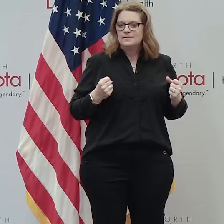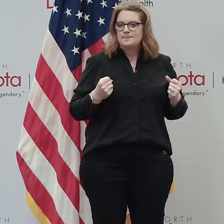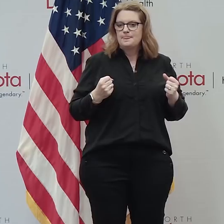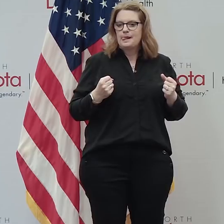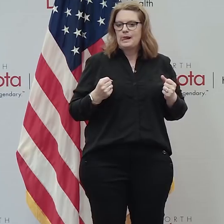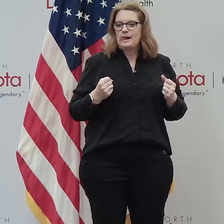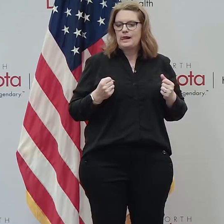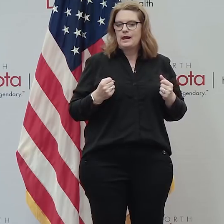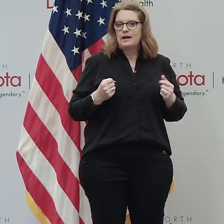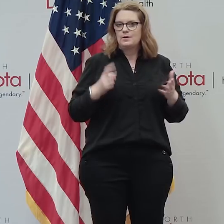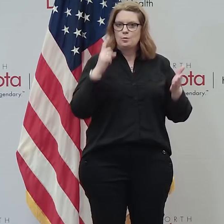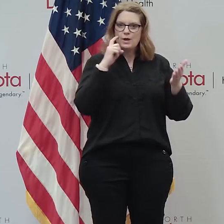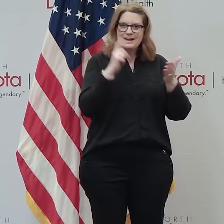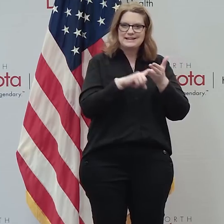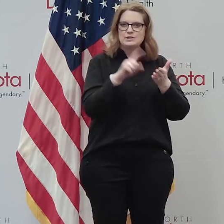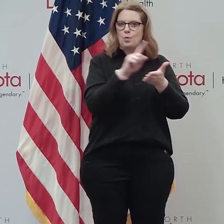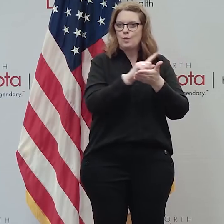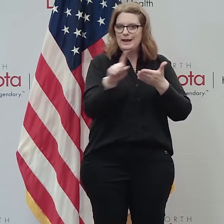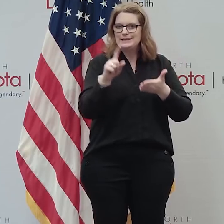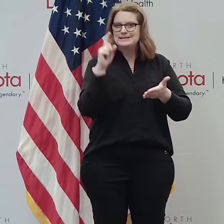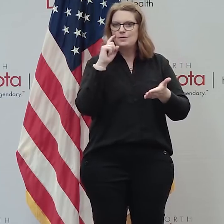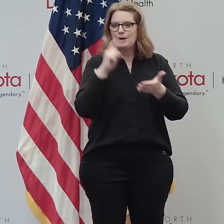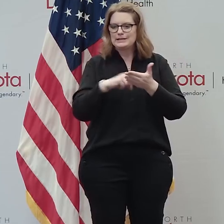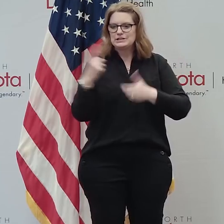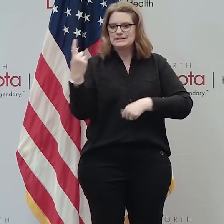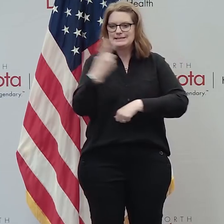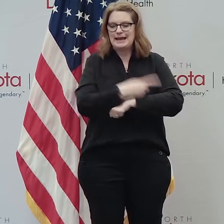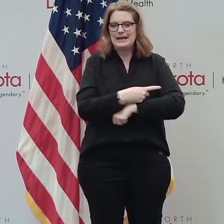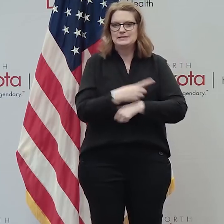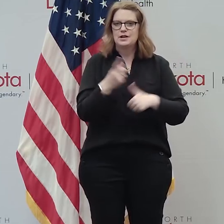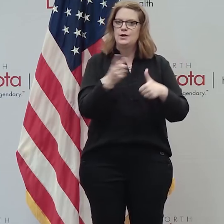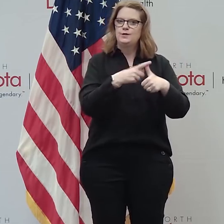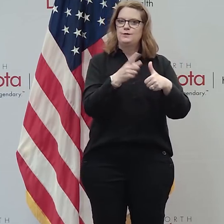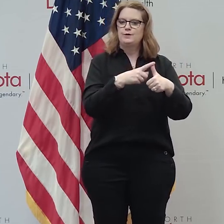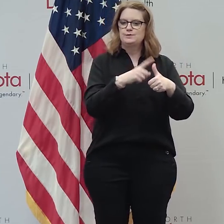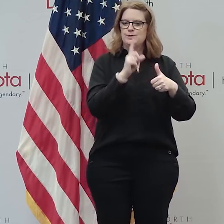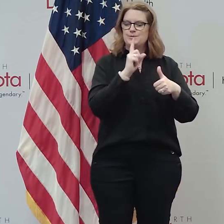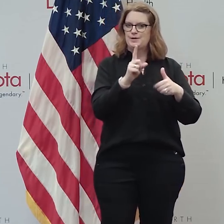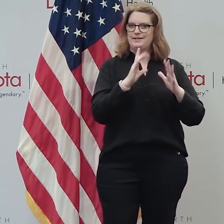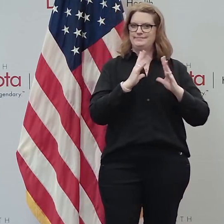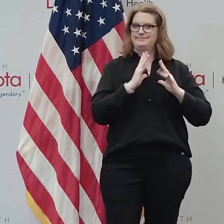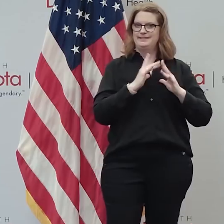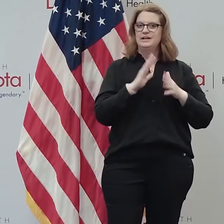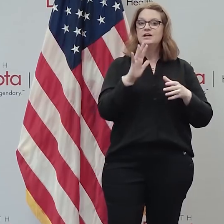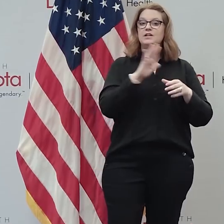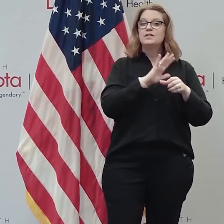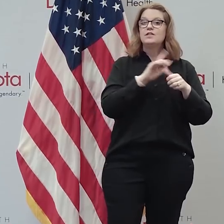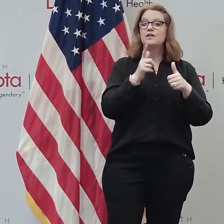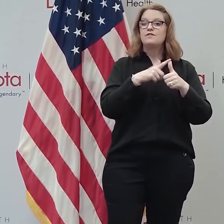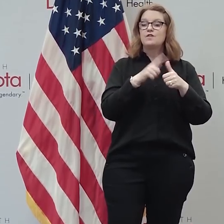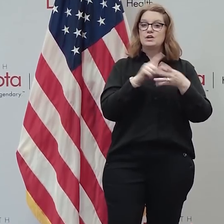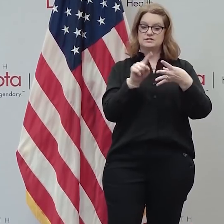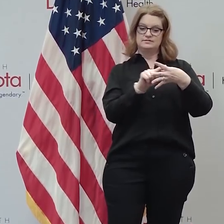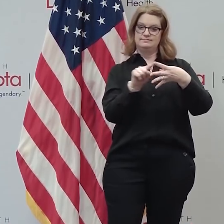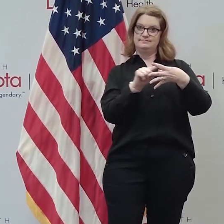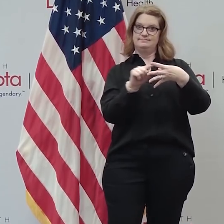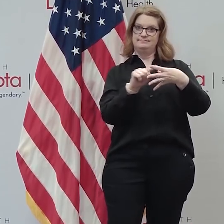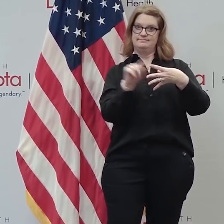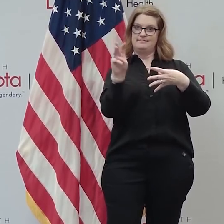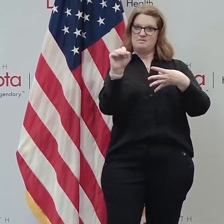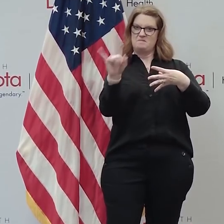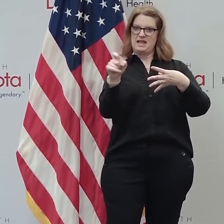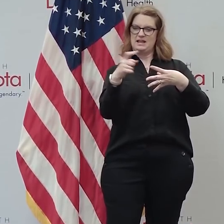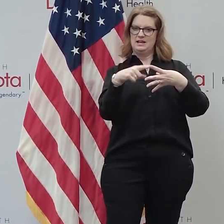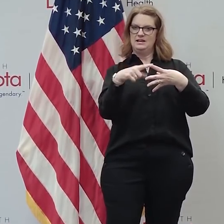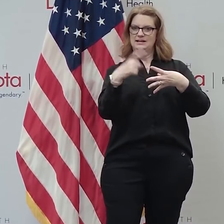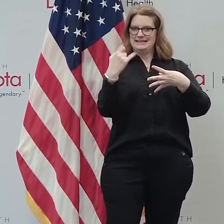recognition weeks and recognition days to click through, but the first one seems very fitting because the first full week of May, which are just wrapping